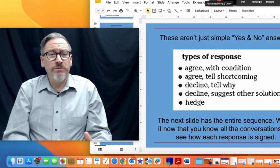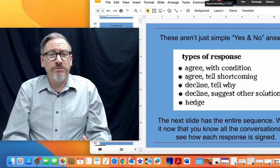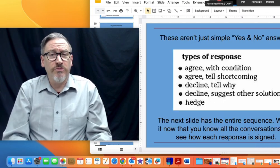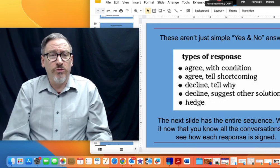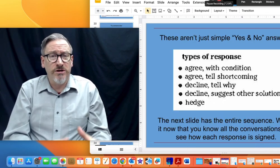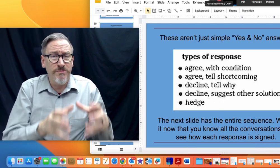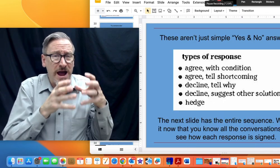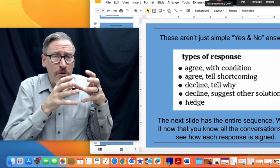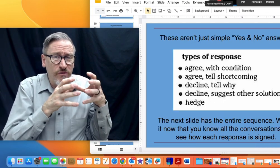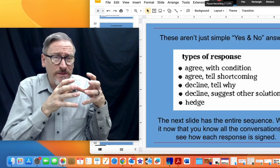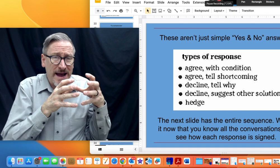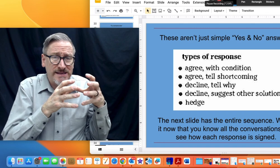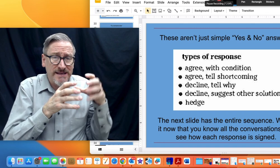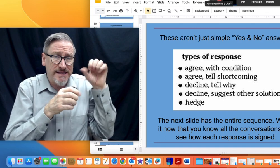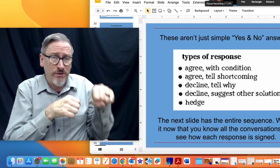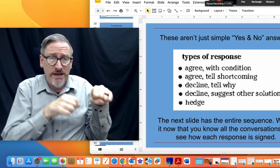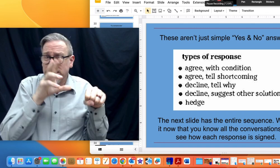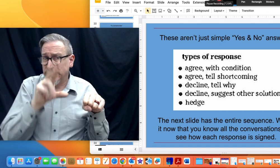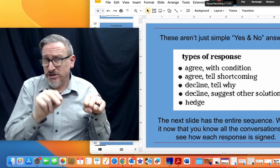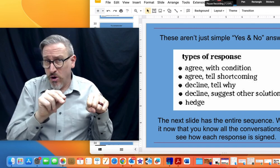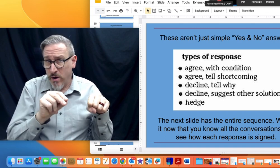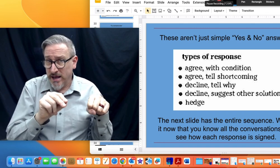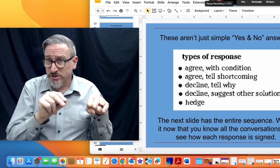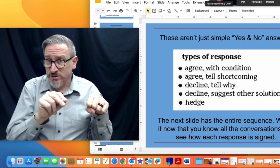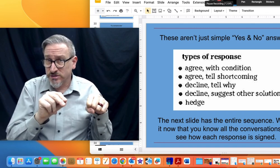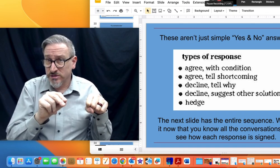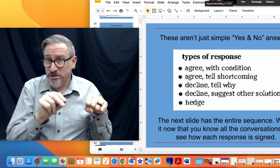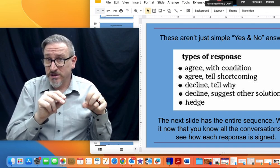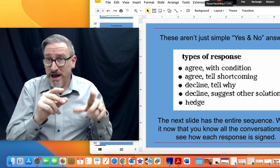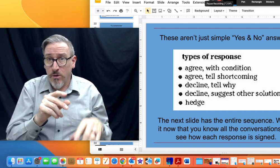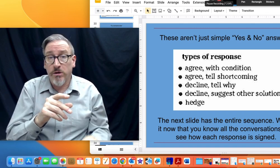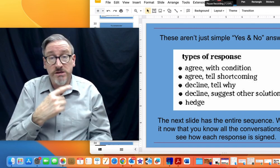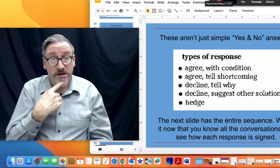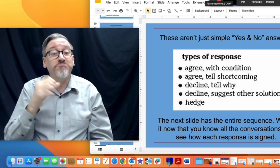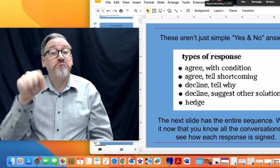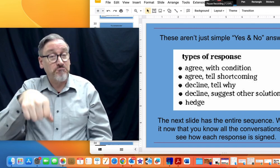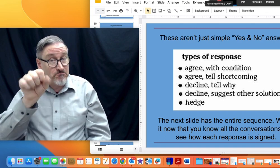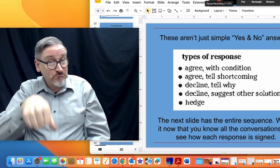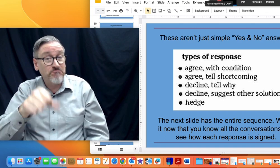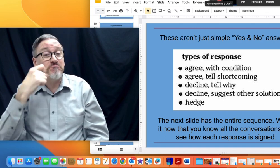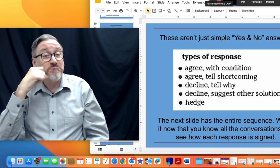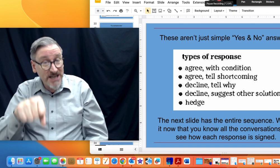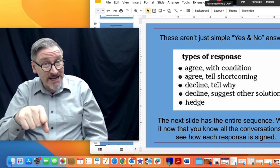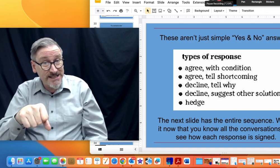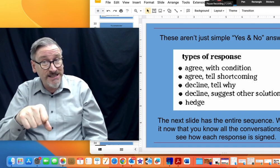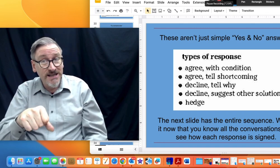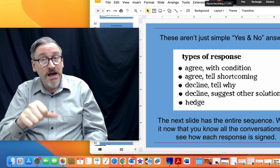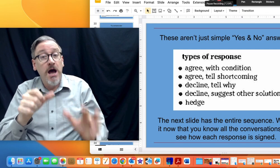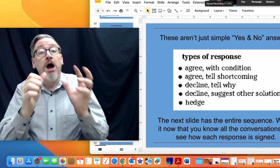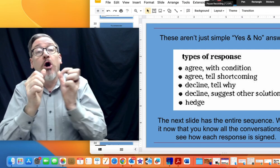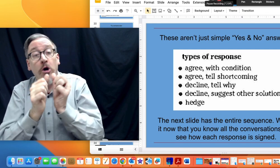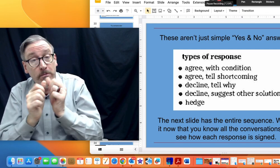So we're now moving past the simple yes, no answers. Now we're saying